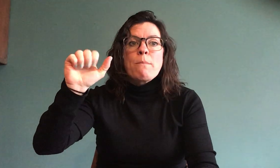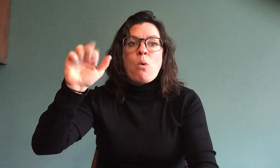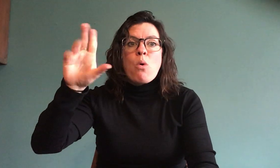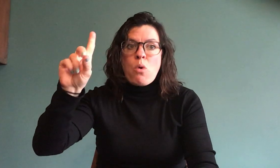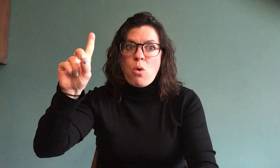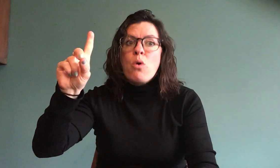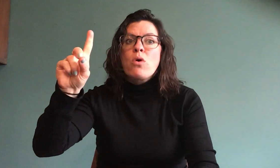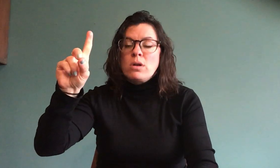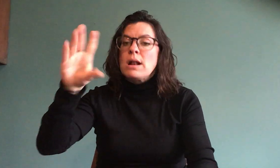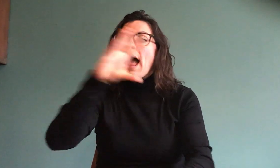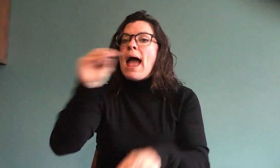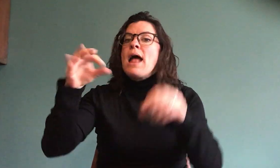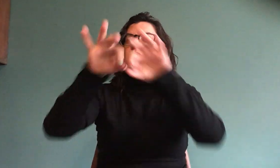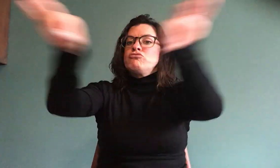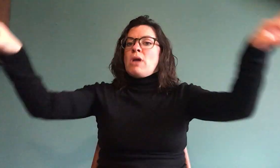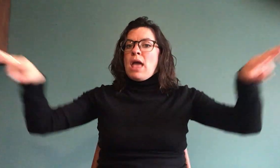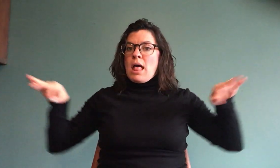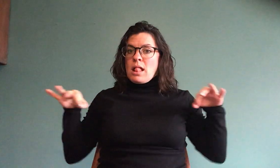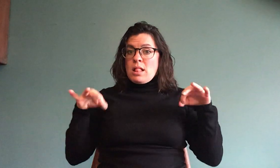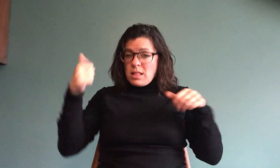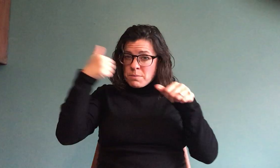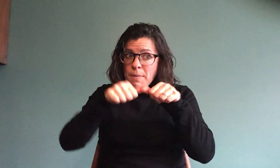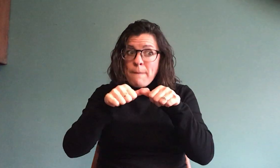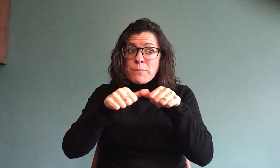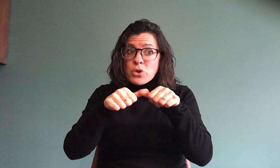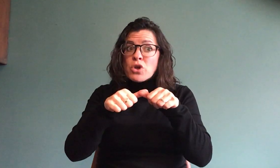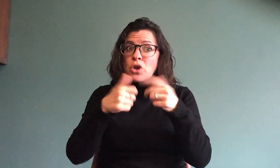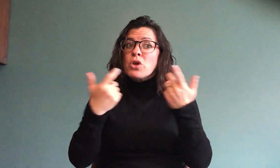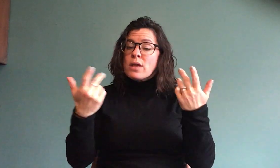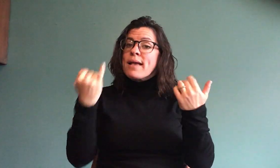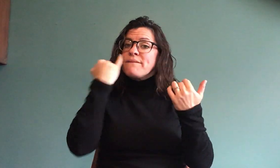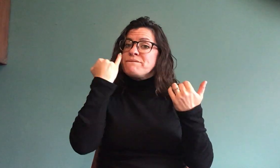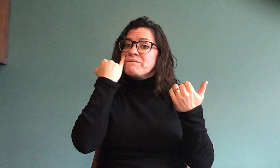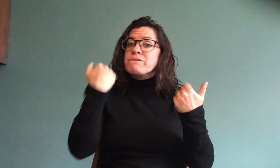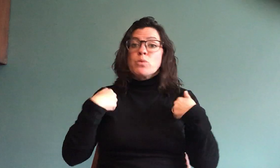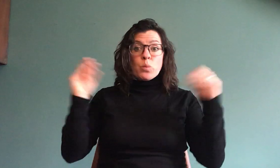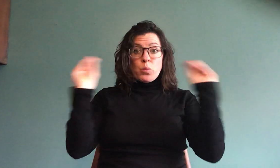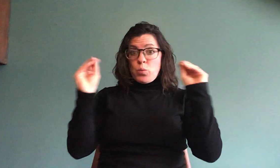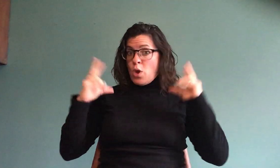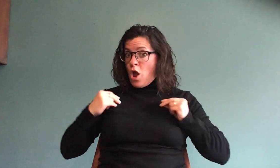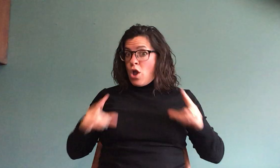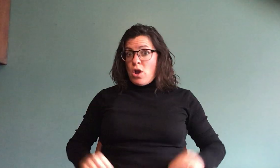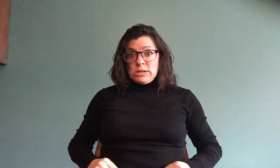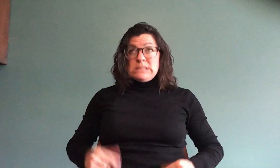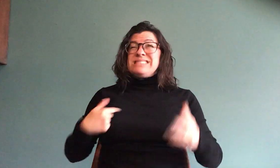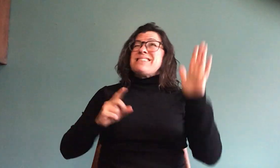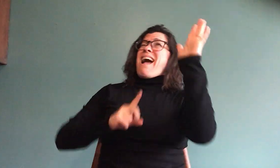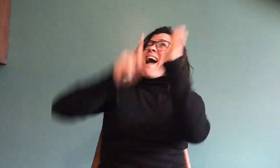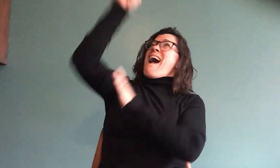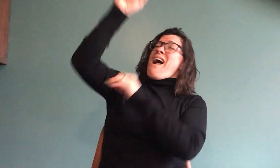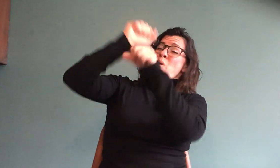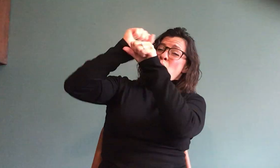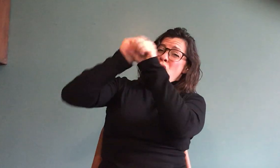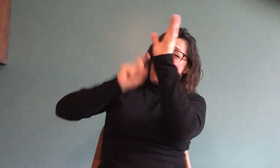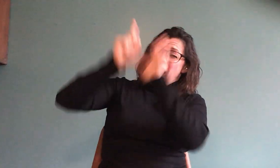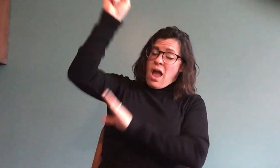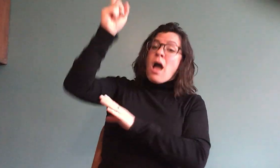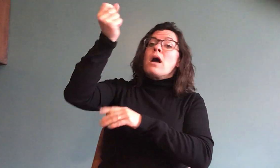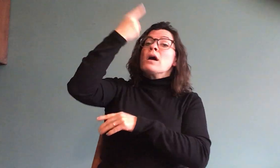right? But as Sam said, you want to be careful, so that would probably be the way to go. So now we got Sam